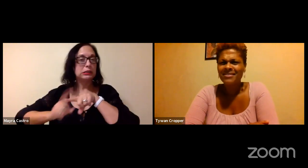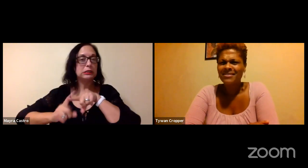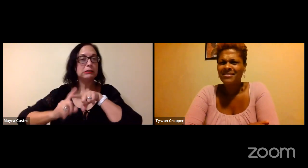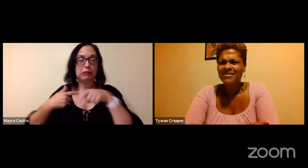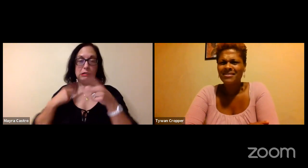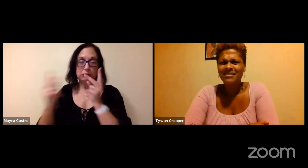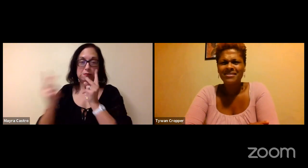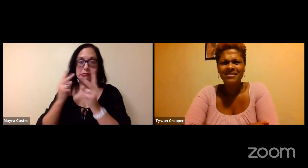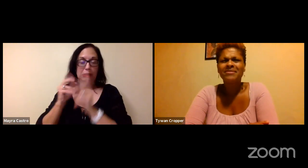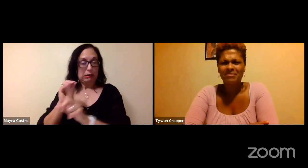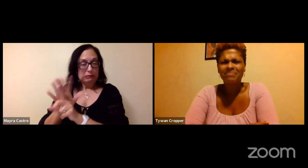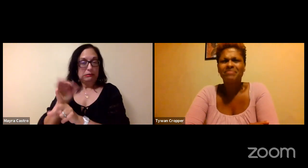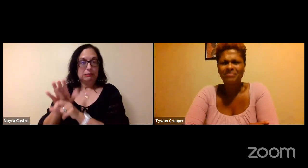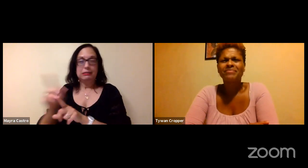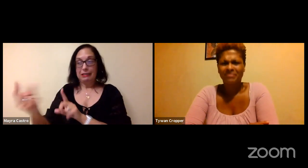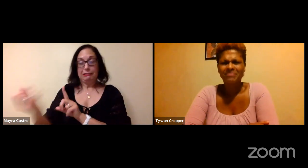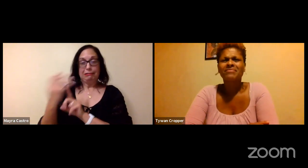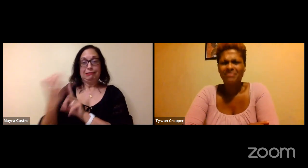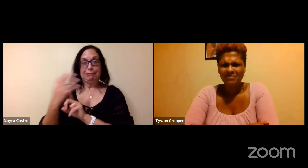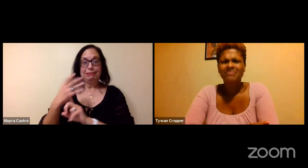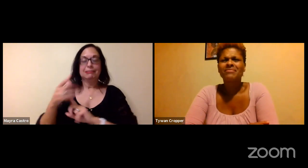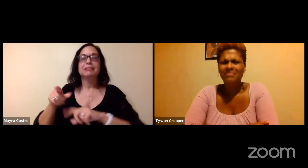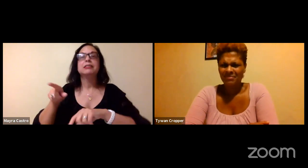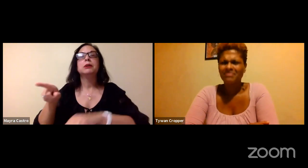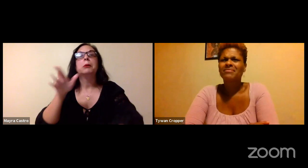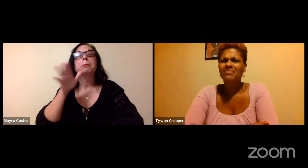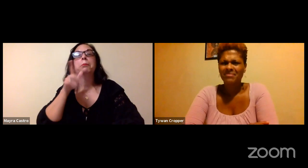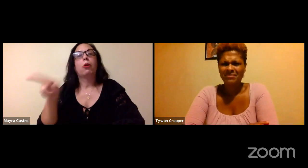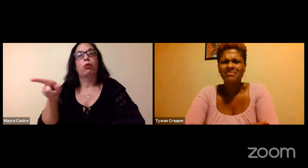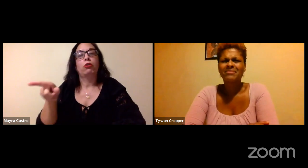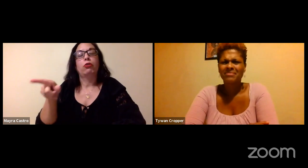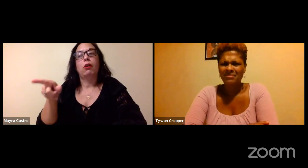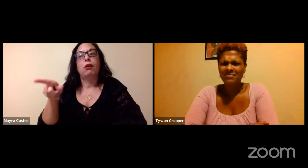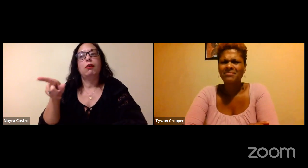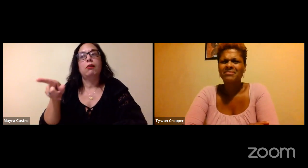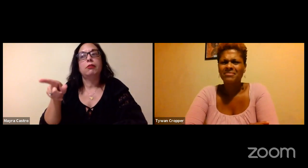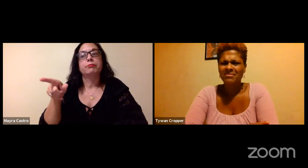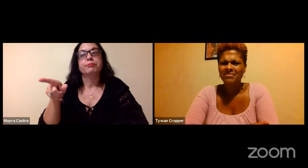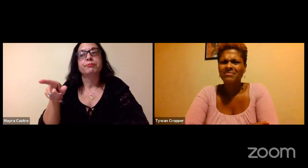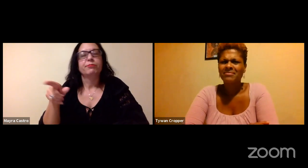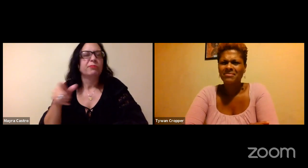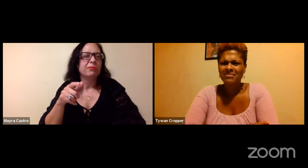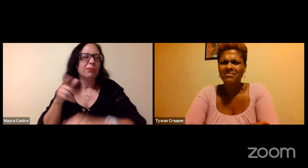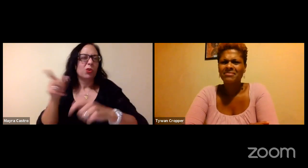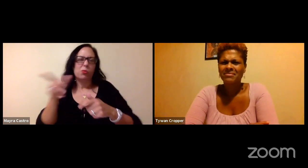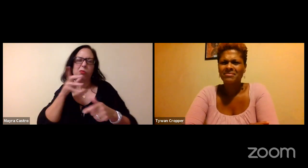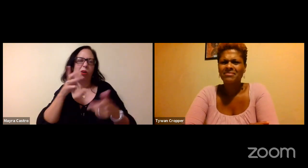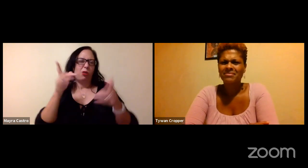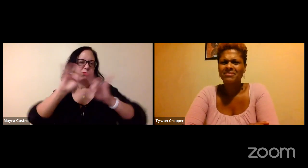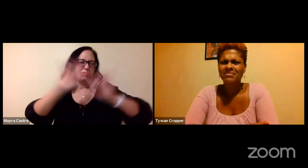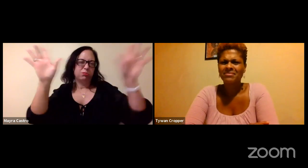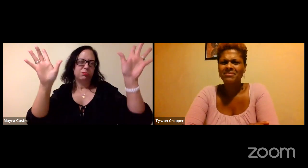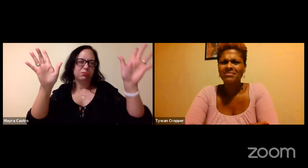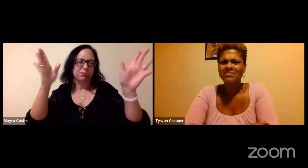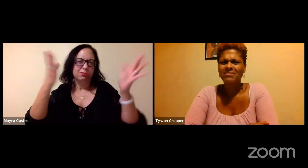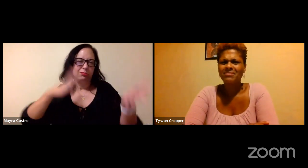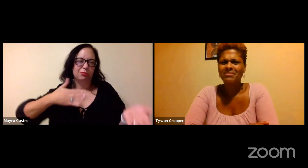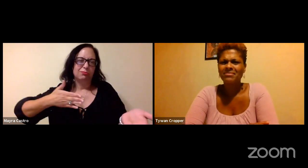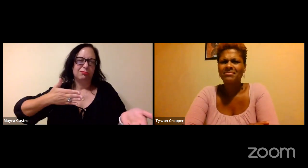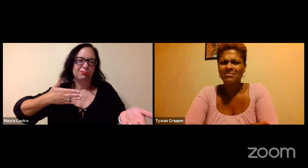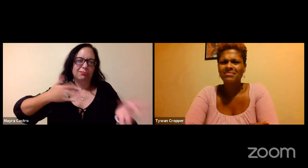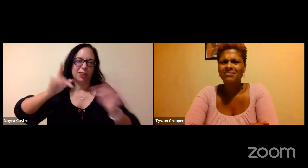But I learned so much about food and how to cook it from my mom.